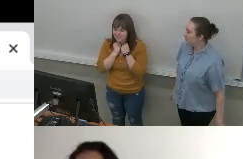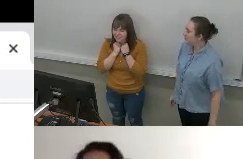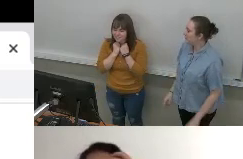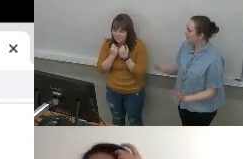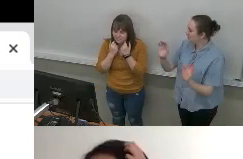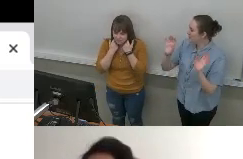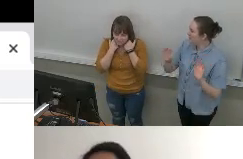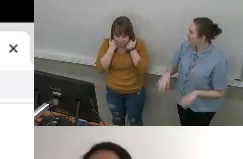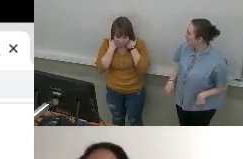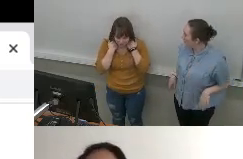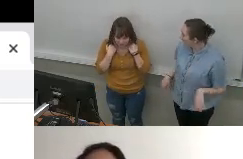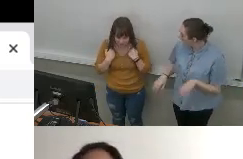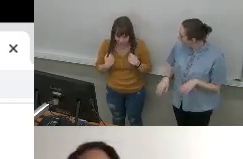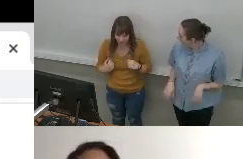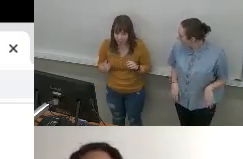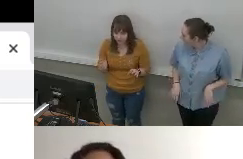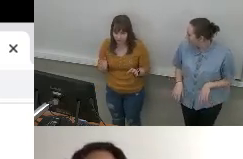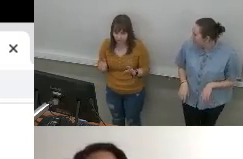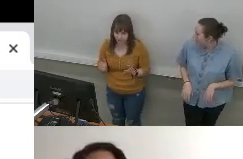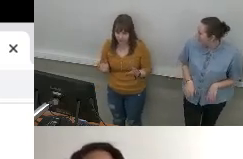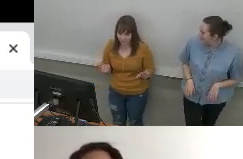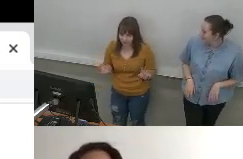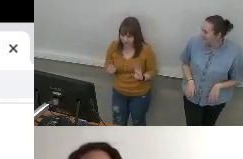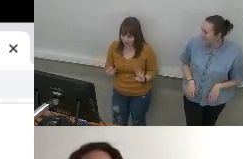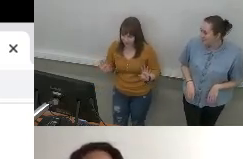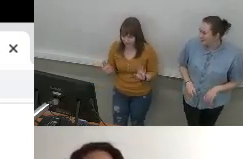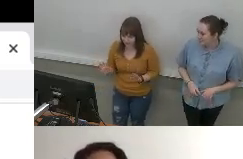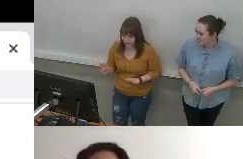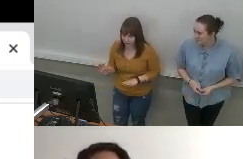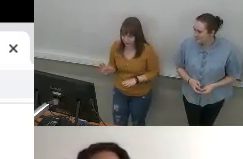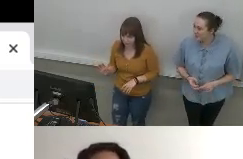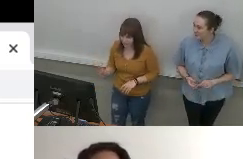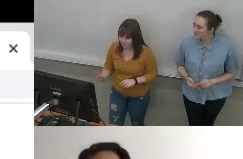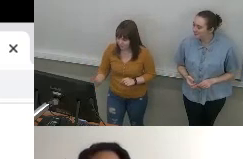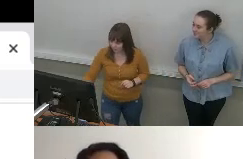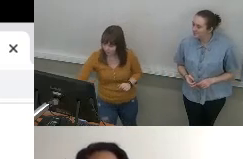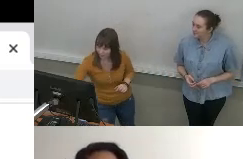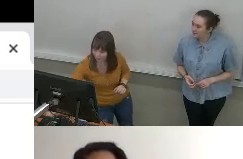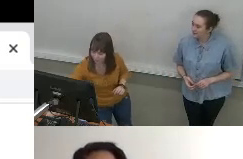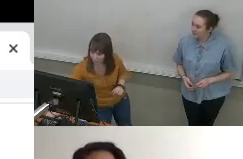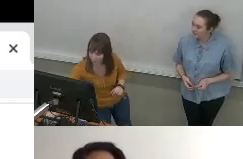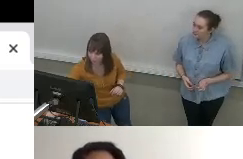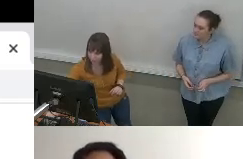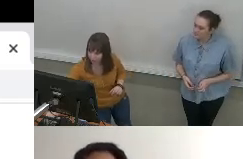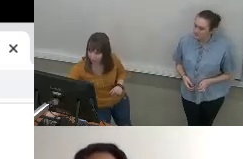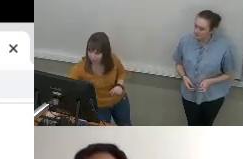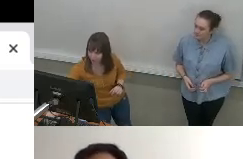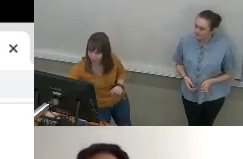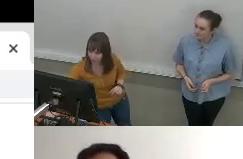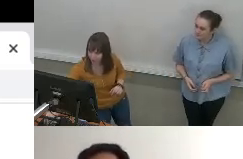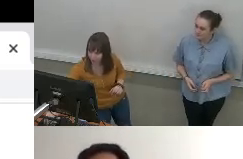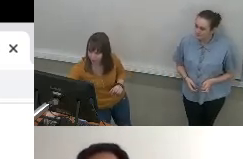Oh, it would have been really bad if you put both of them on there. That's why I was trying, like, Not make it too. not to. Okay. I think I do